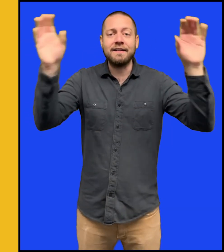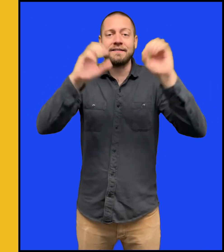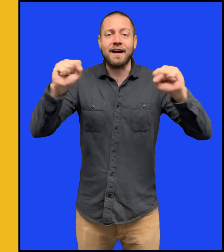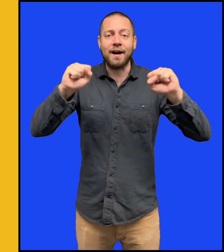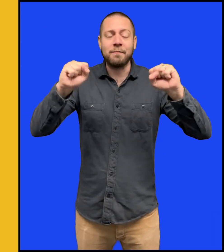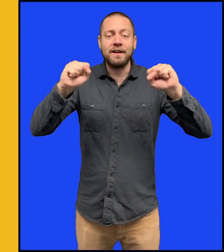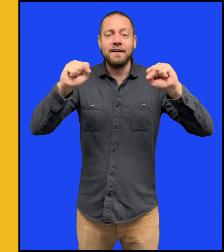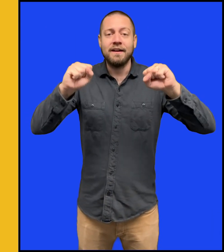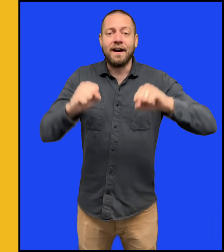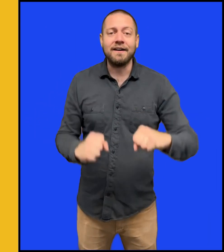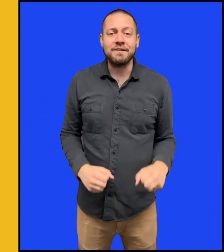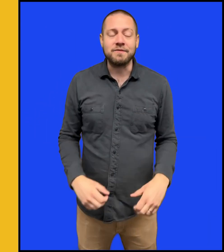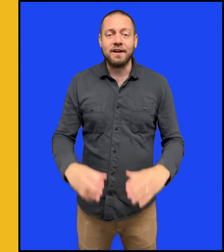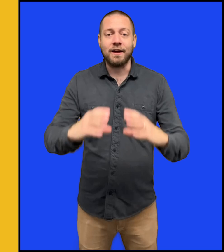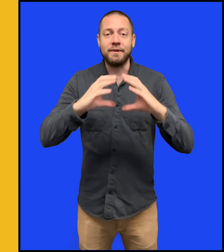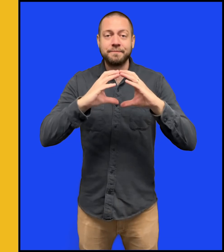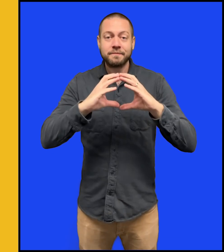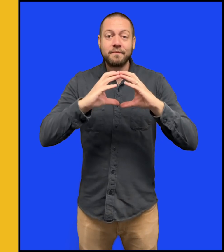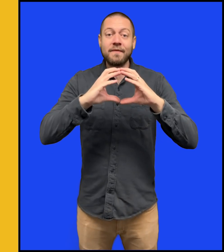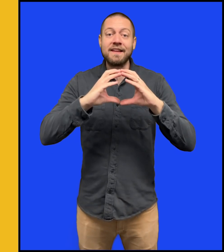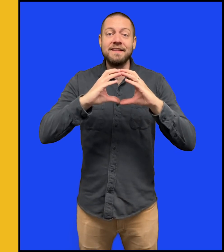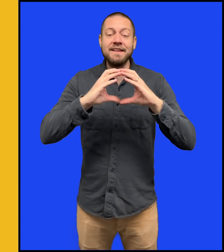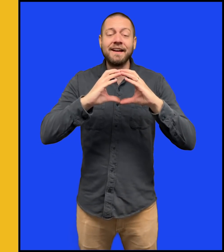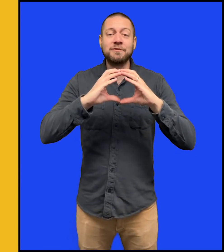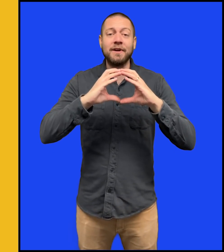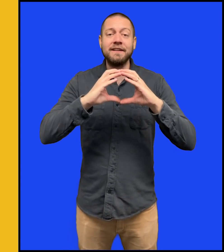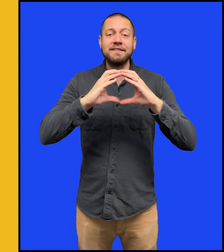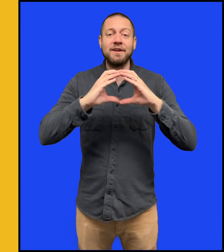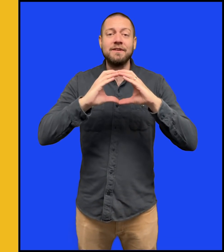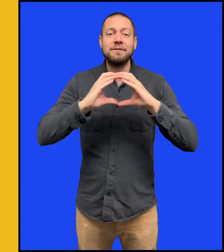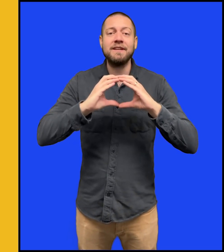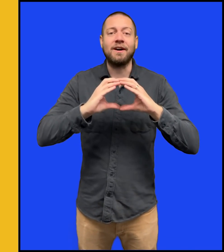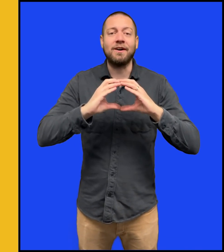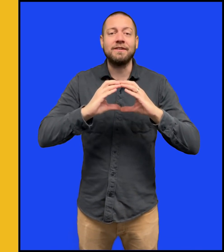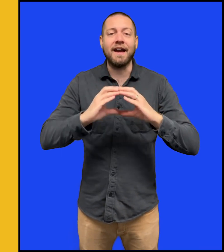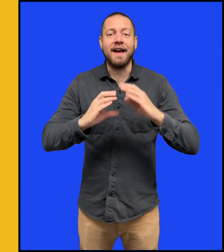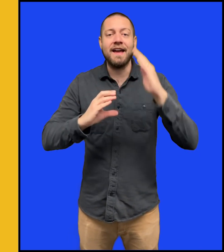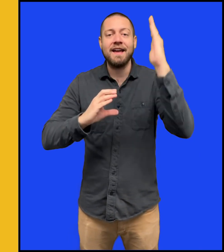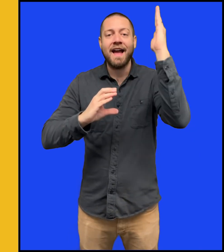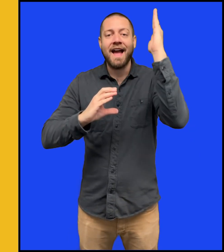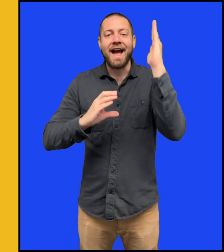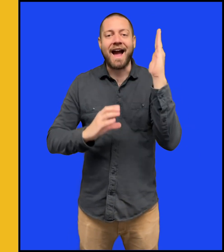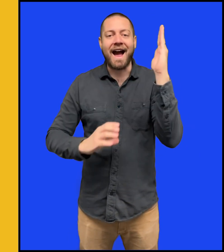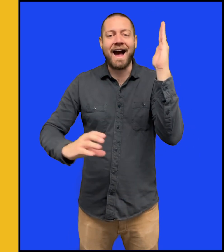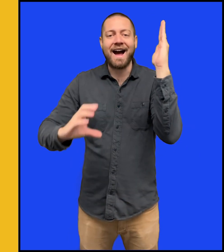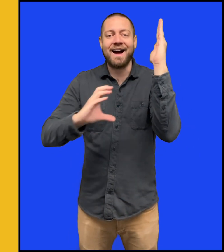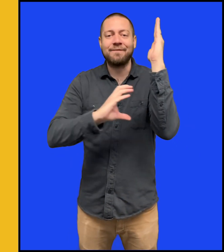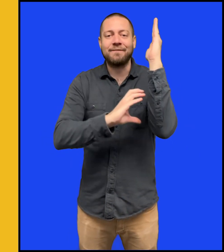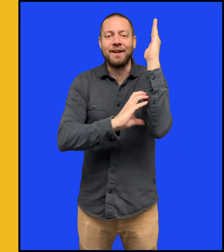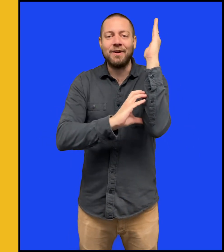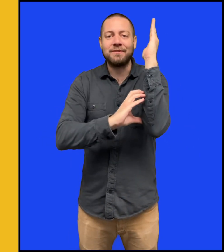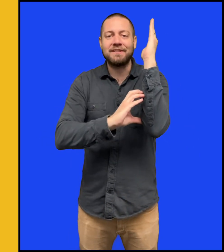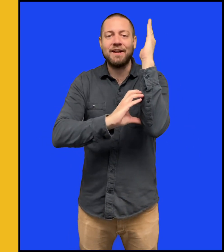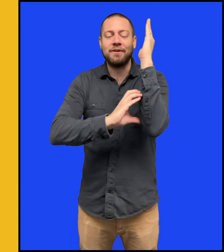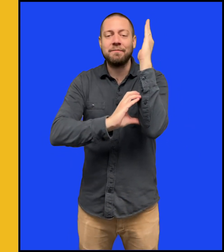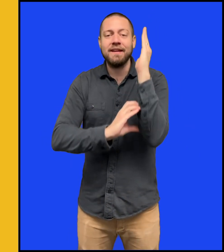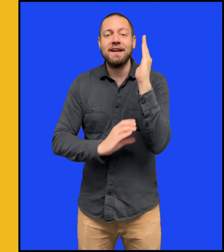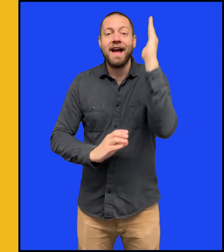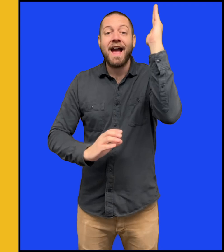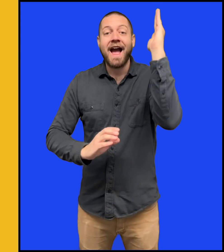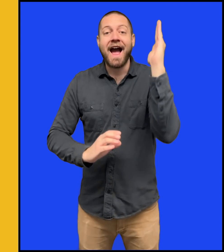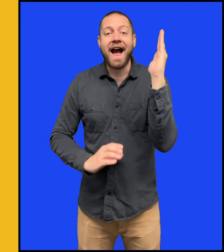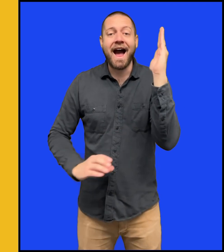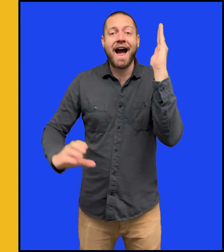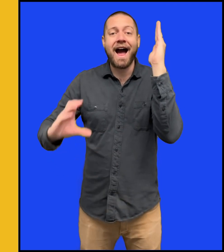ta, and stop. Awesome job. The next one is going to be called a half note. Say it with